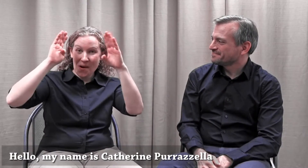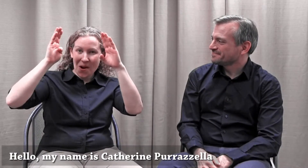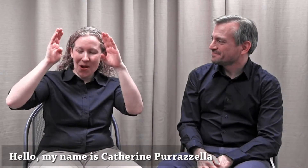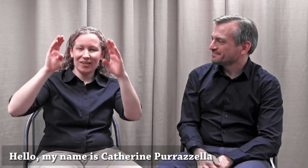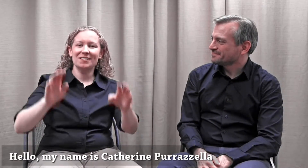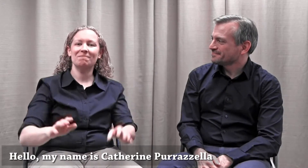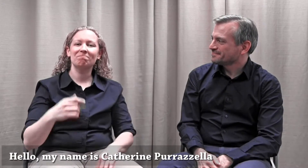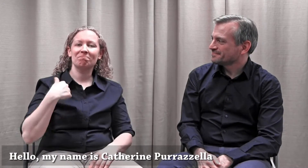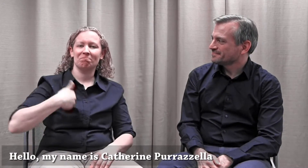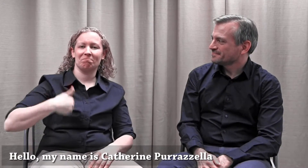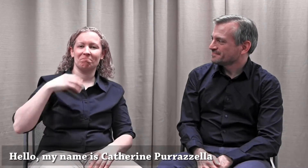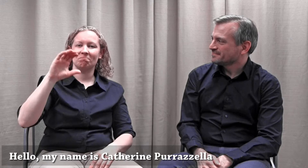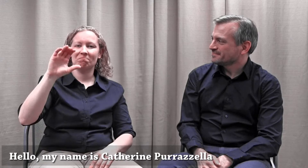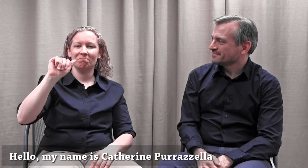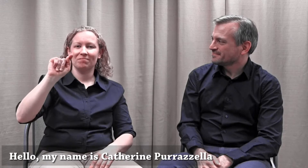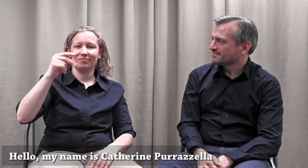Hello, my name is Katherine Purazella.